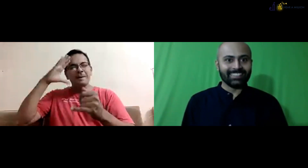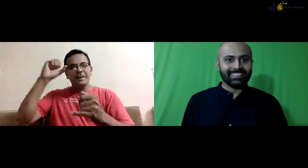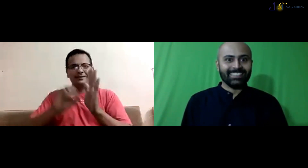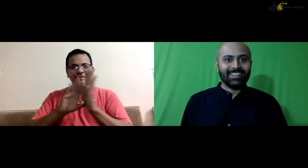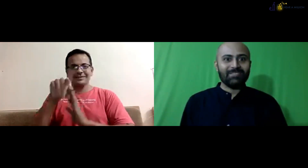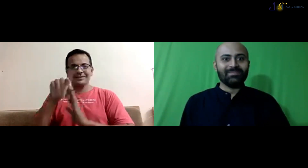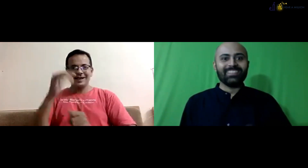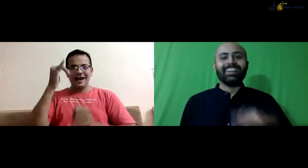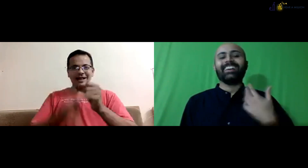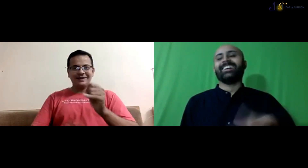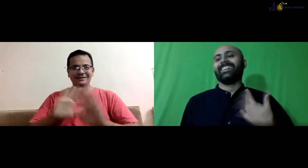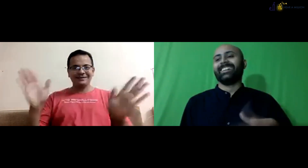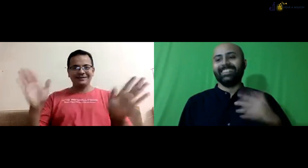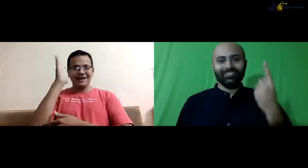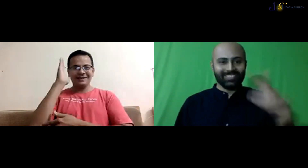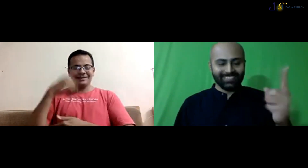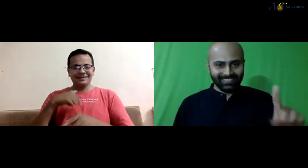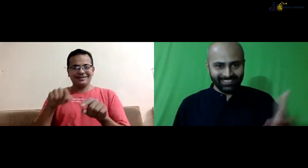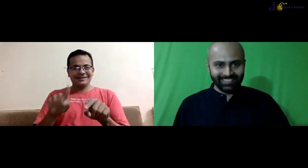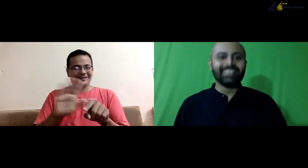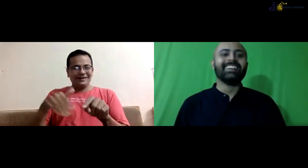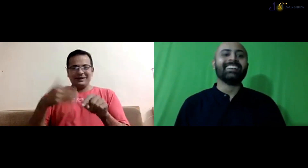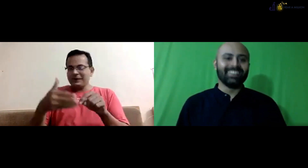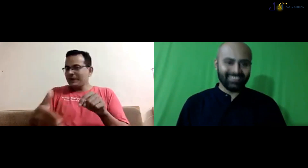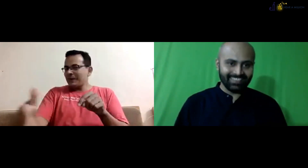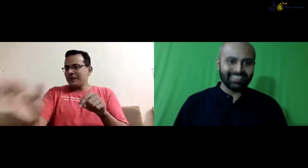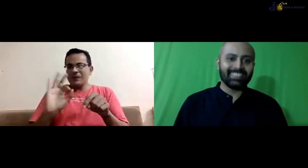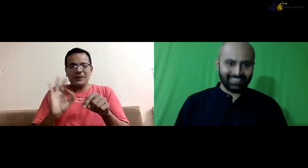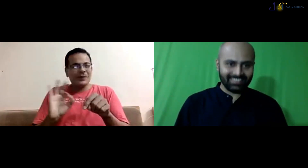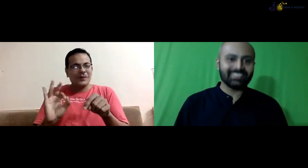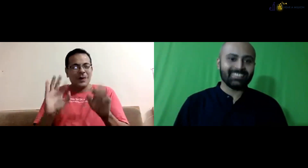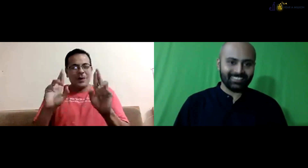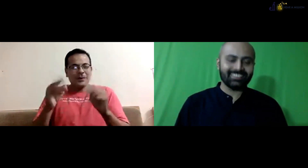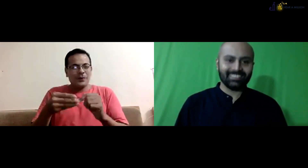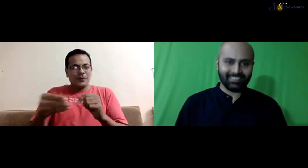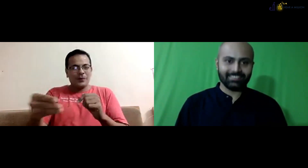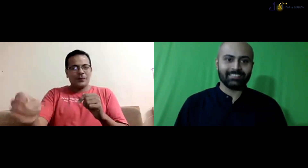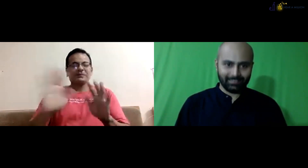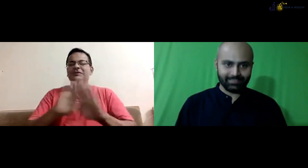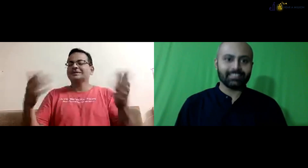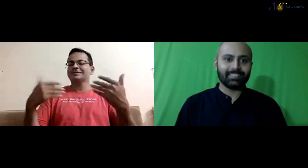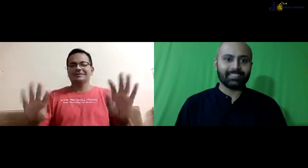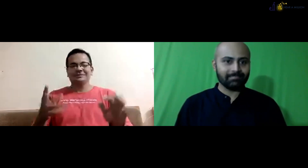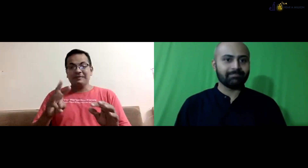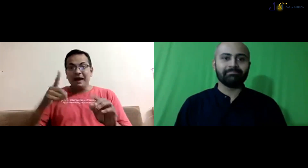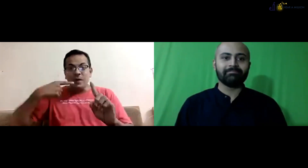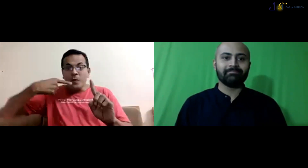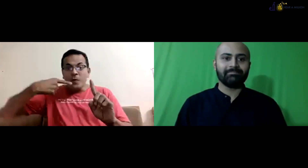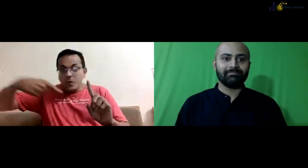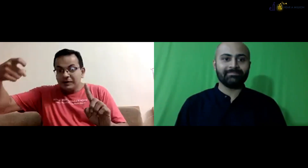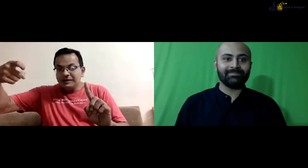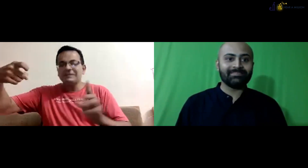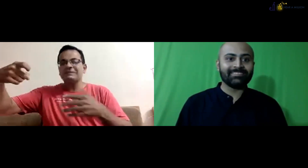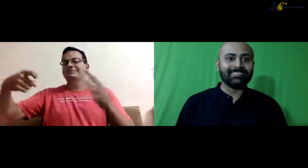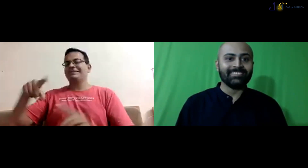maybe in 2022, you will invite us too, but this is the last thing that I have been invited in 2021,